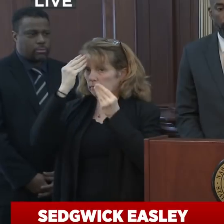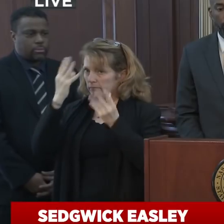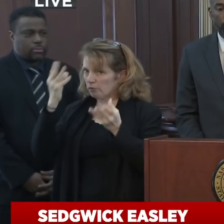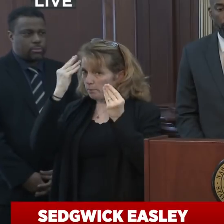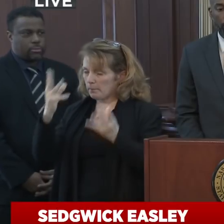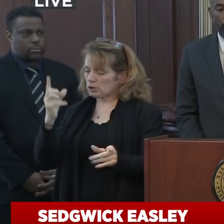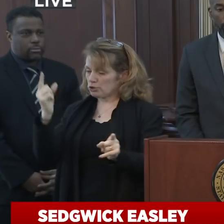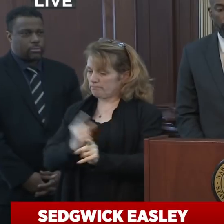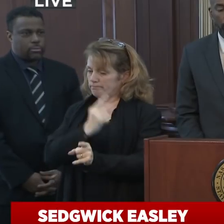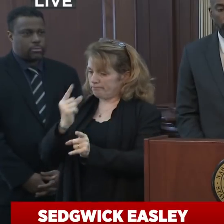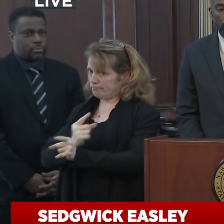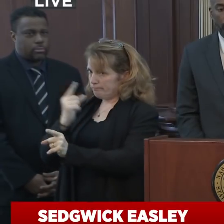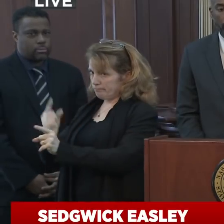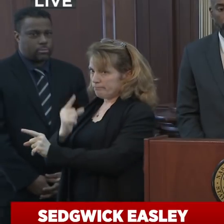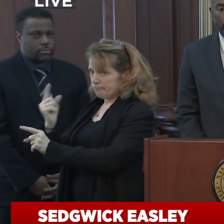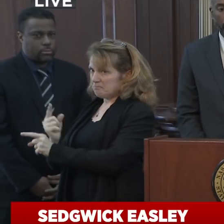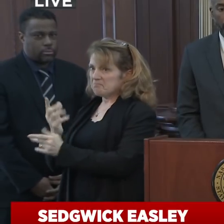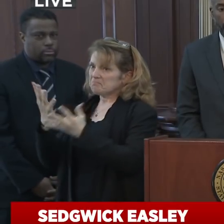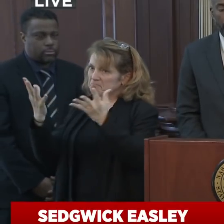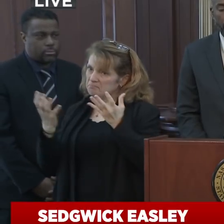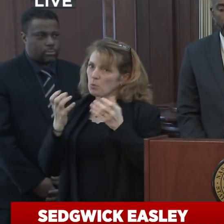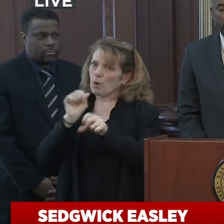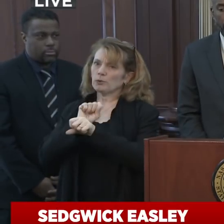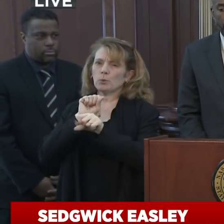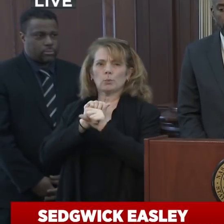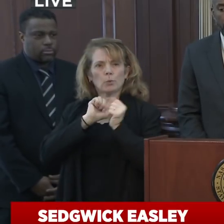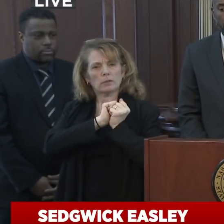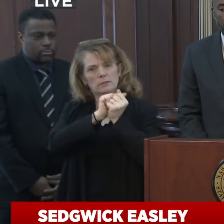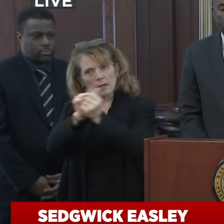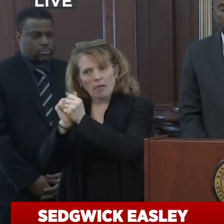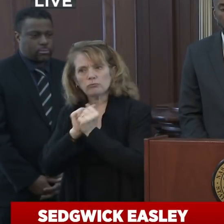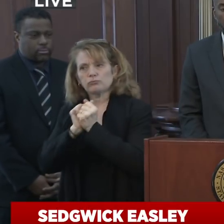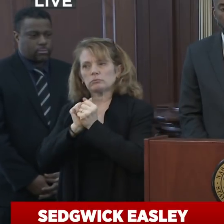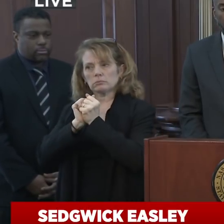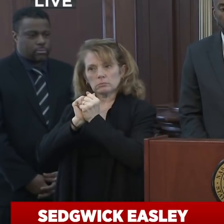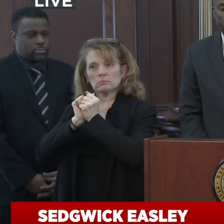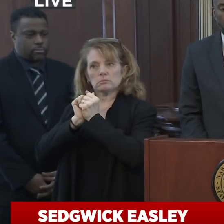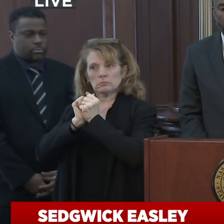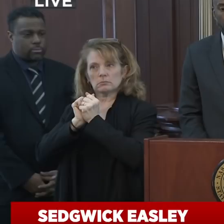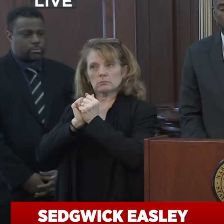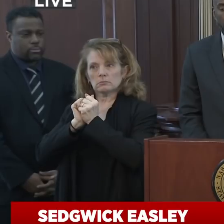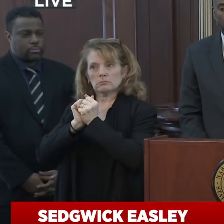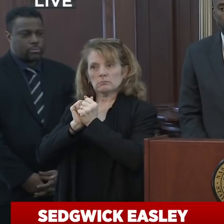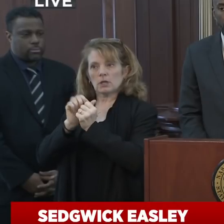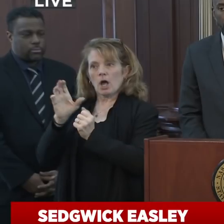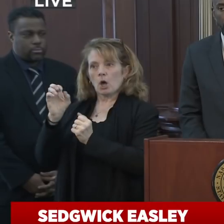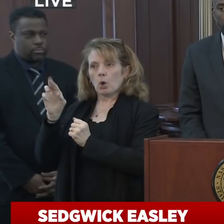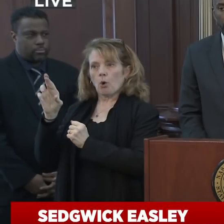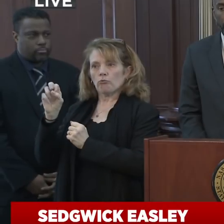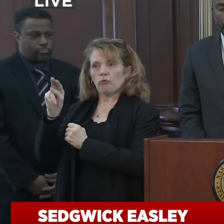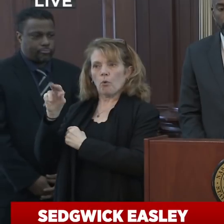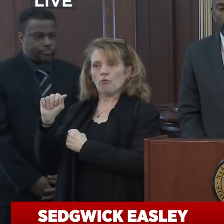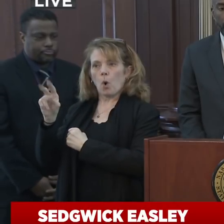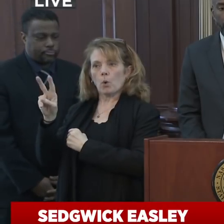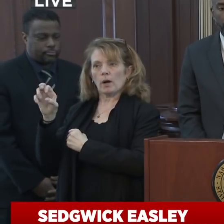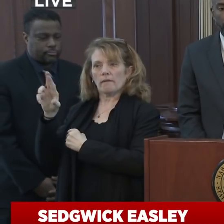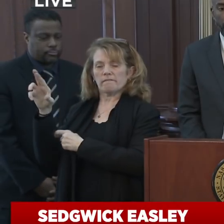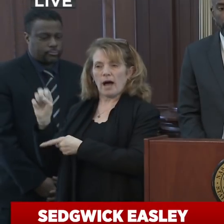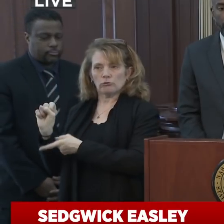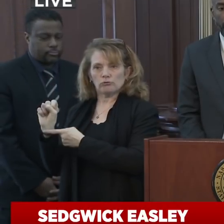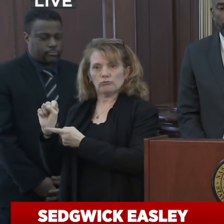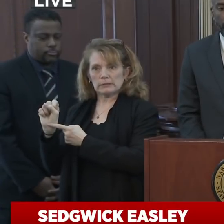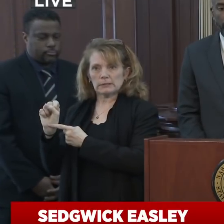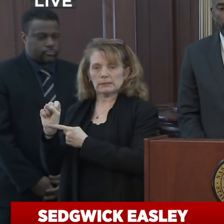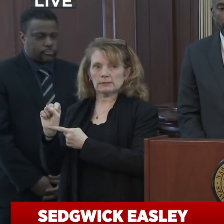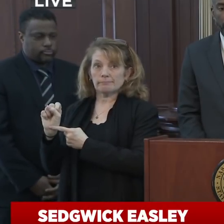these times and that we are able to work together. This coronavirus shows us just how small the